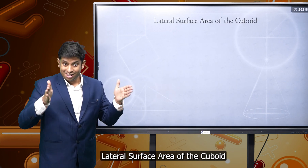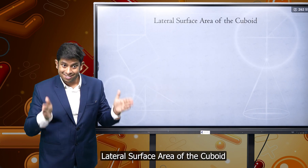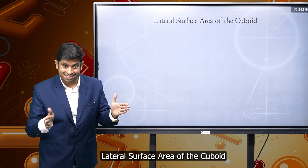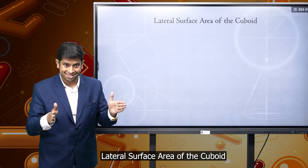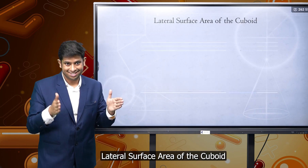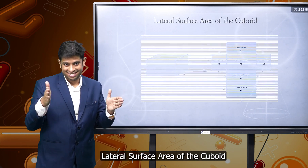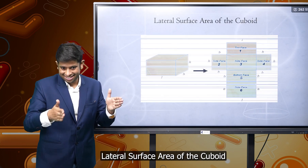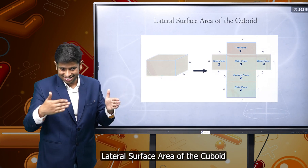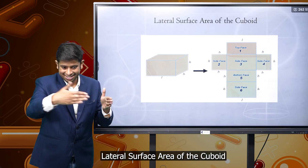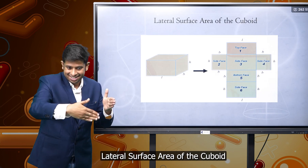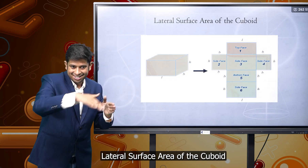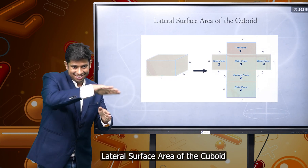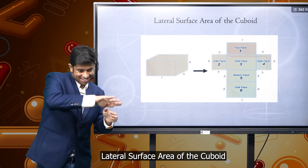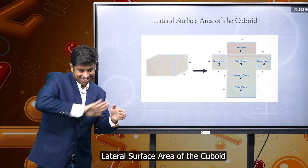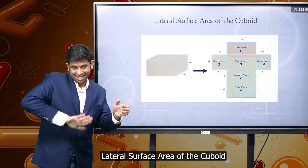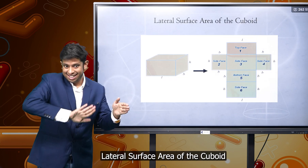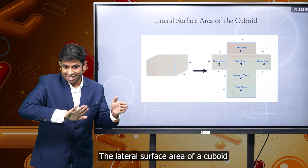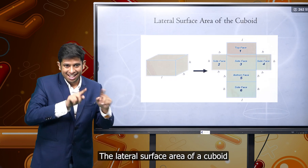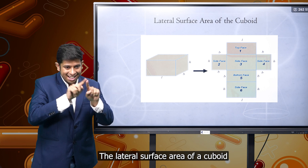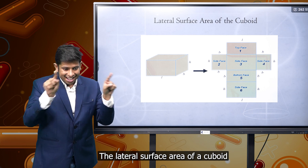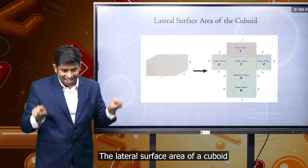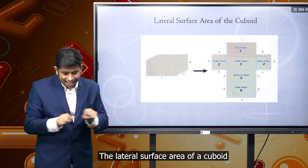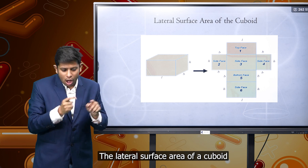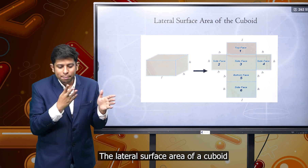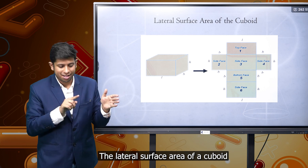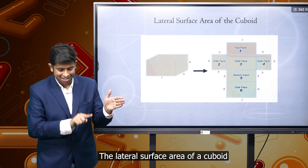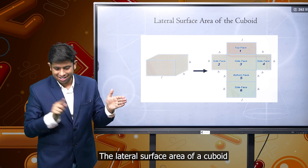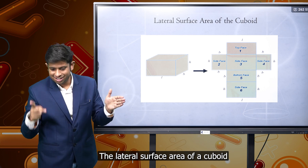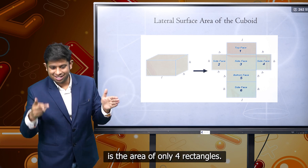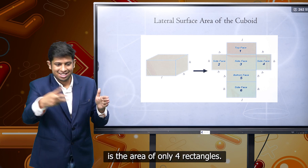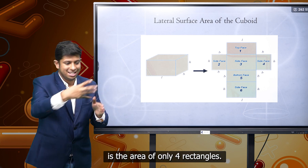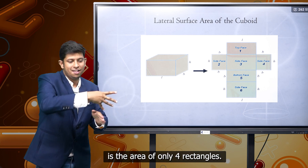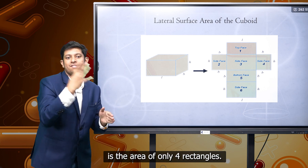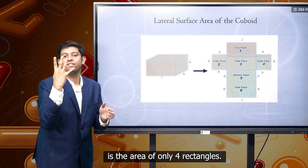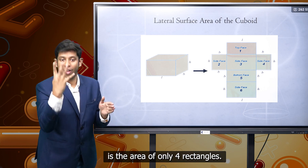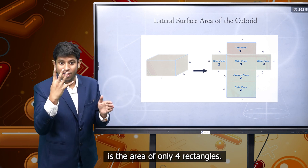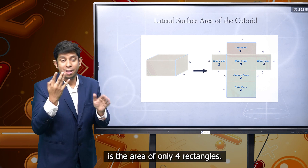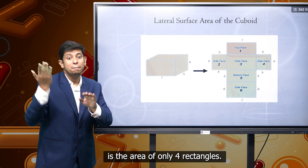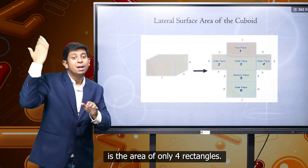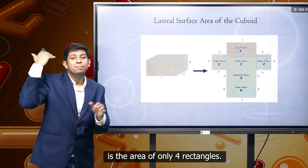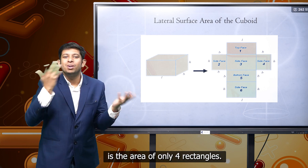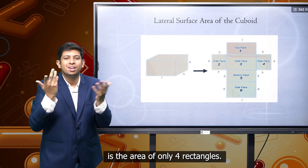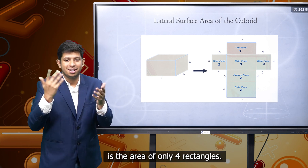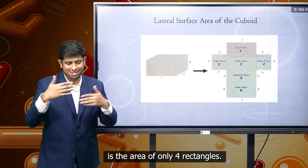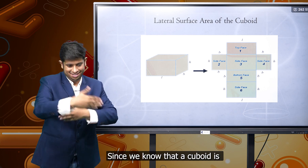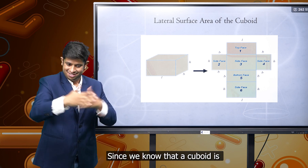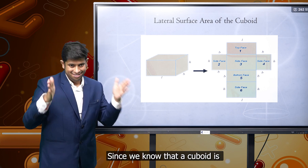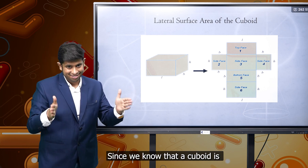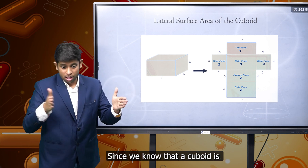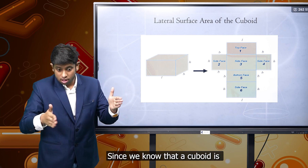Lateral surface area of the cuboid. The lateral surface area of a cuboid is the area of only 4 rectangles, since we know